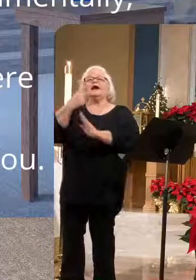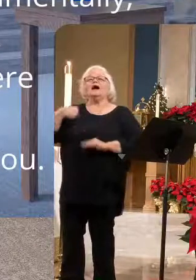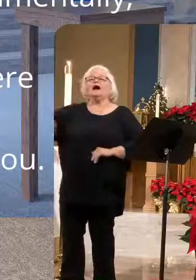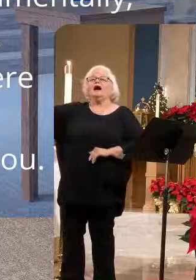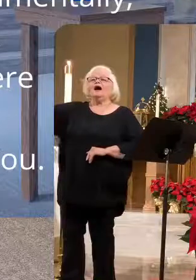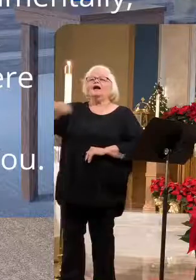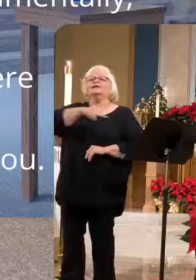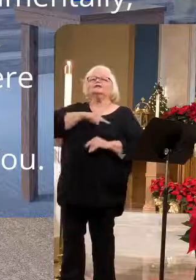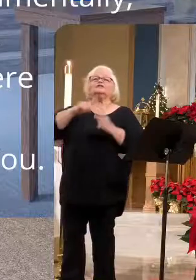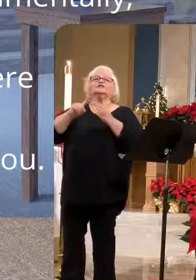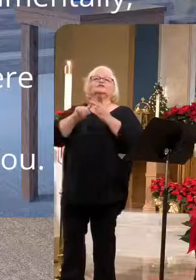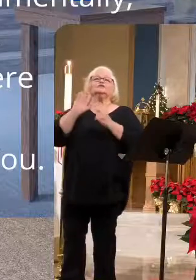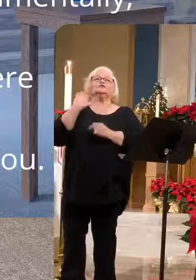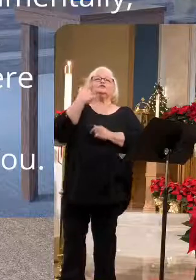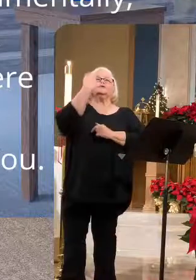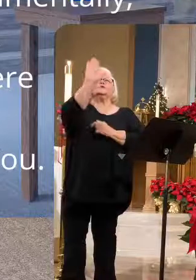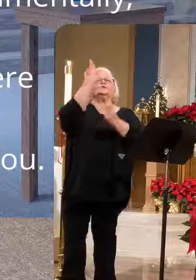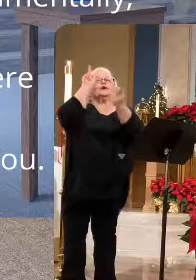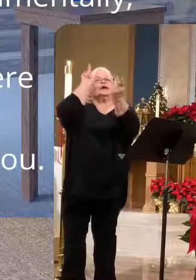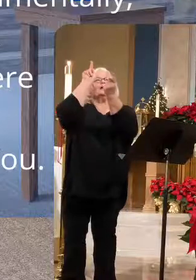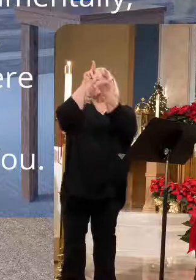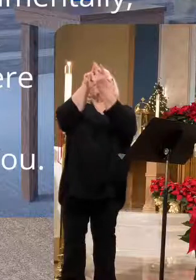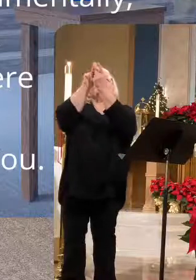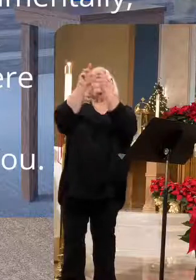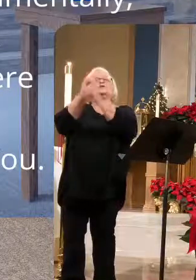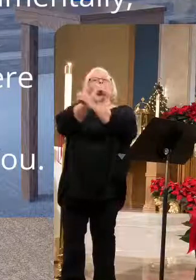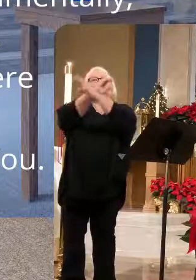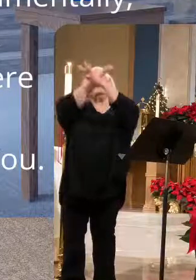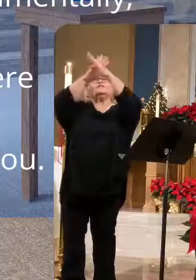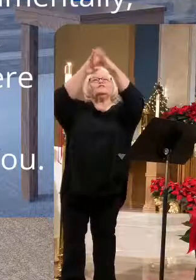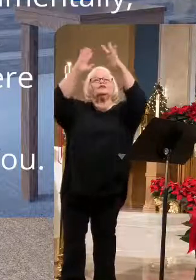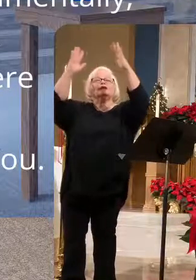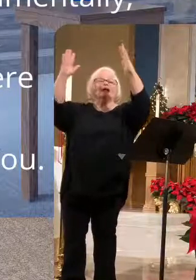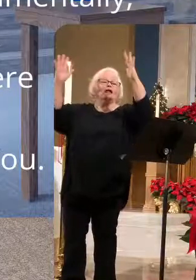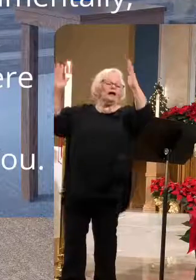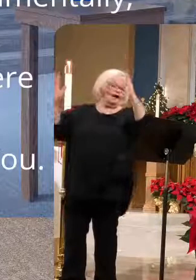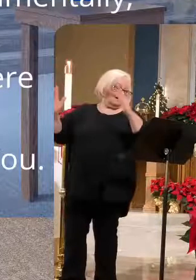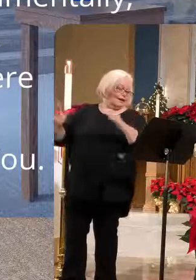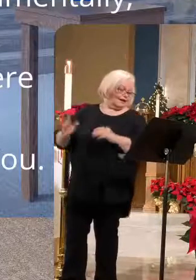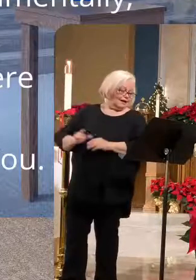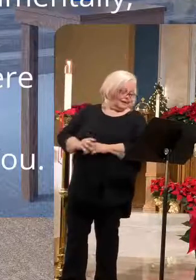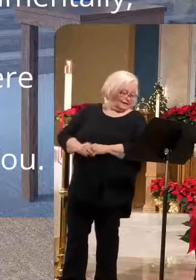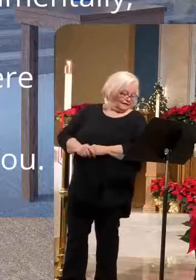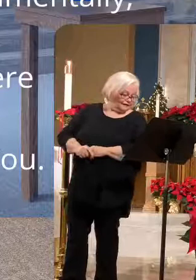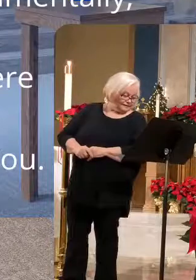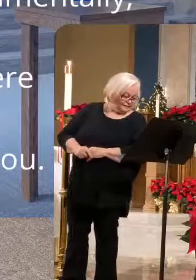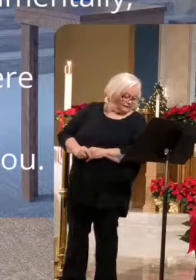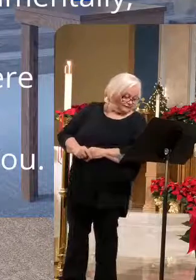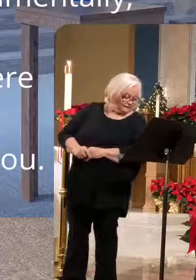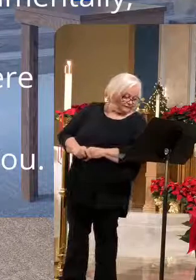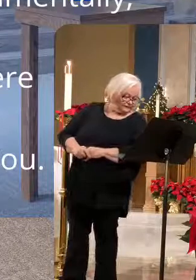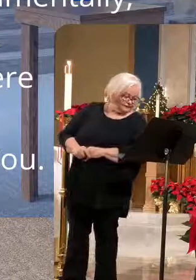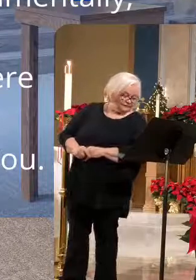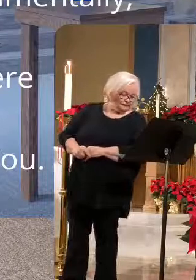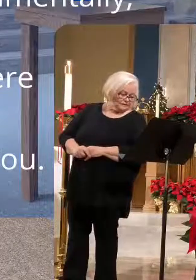proceeding, guide us to thy perfect light.